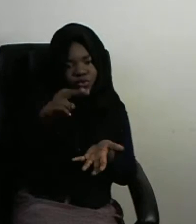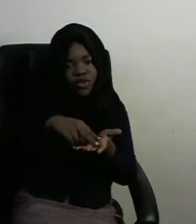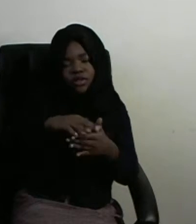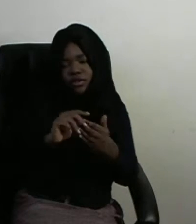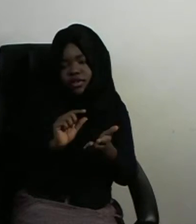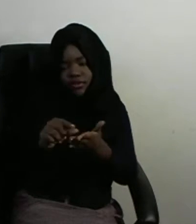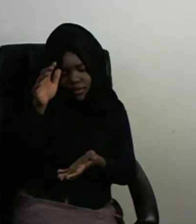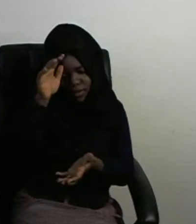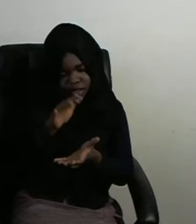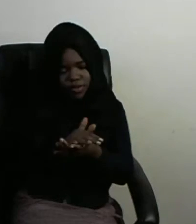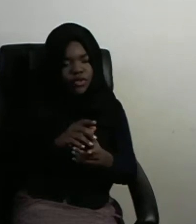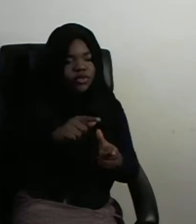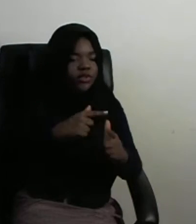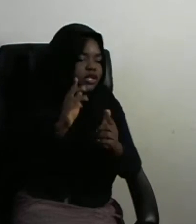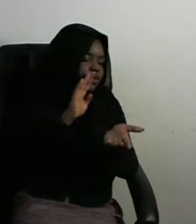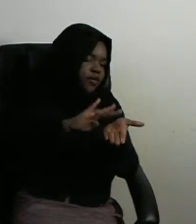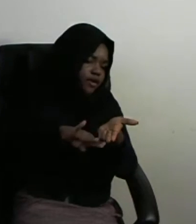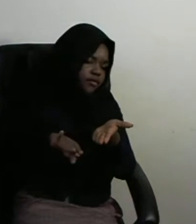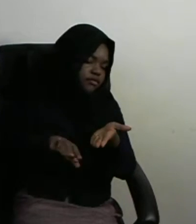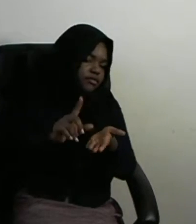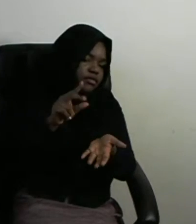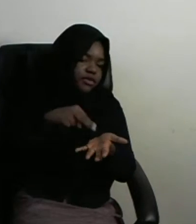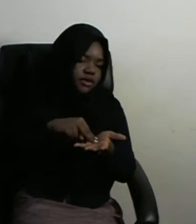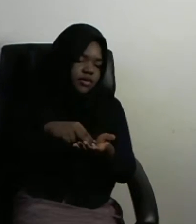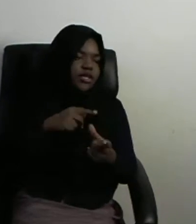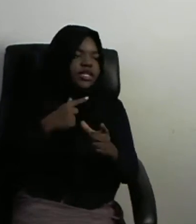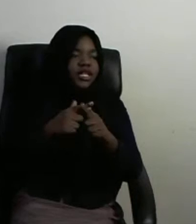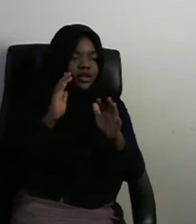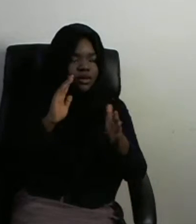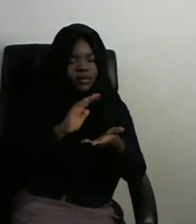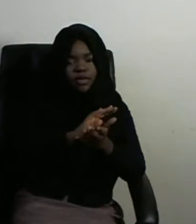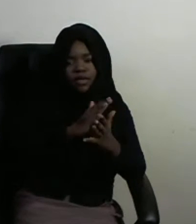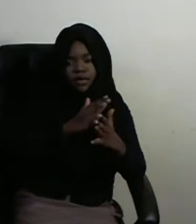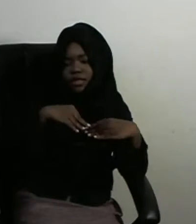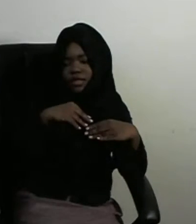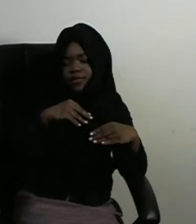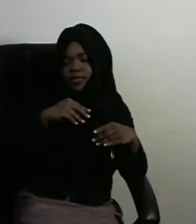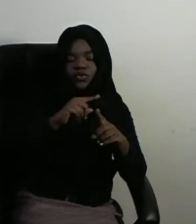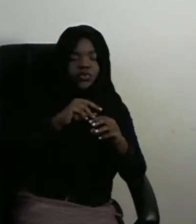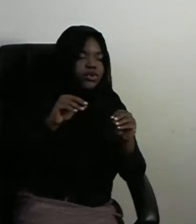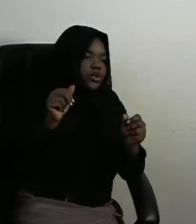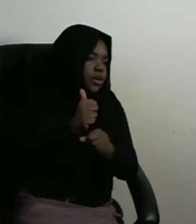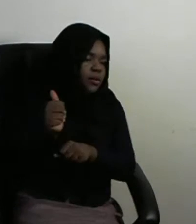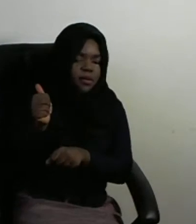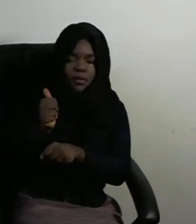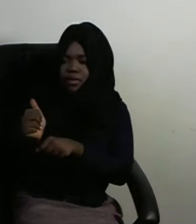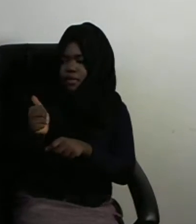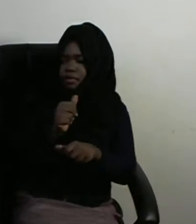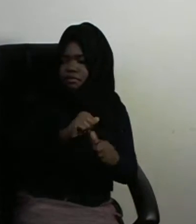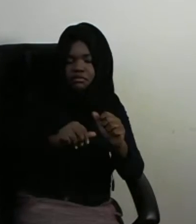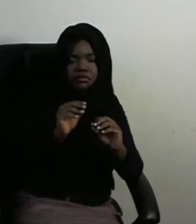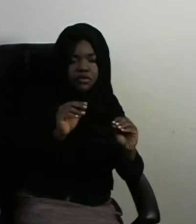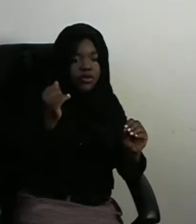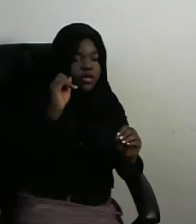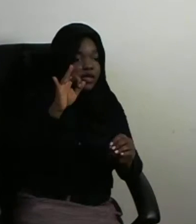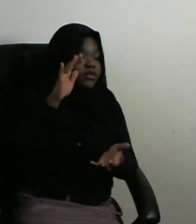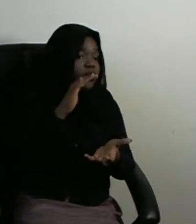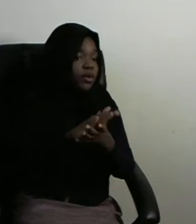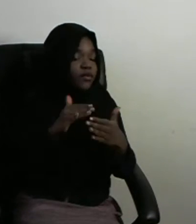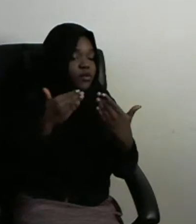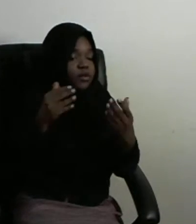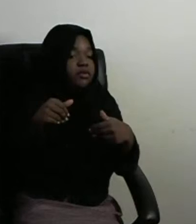2,000. So she would forgive, it's acceptable. So there is no blame on either side if the wife